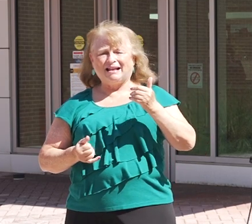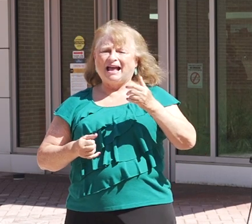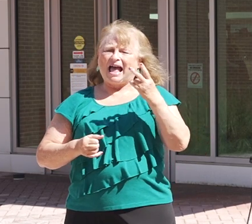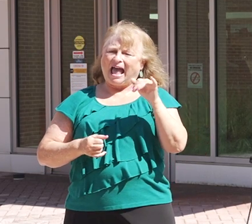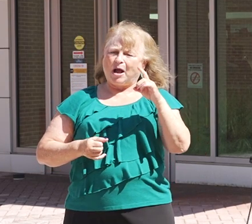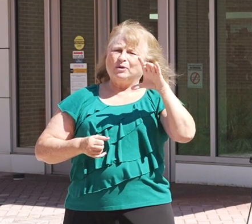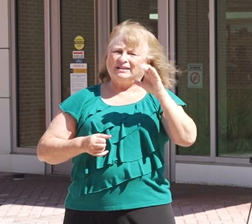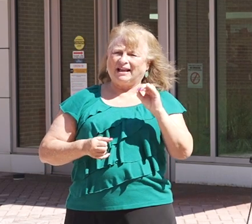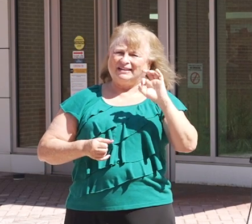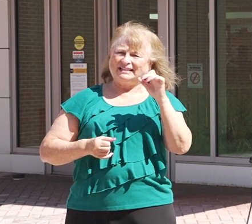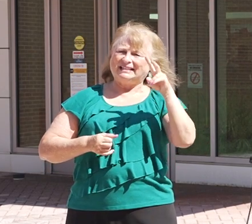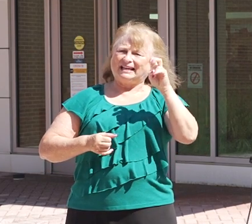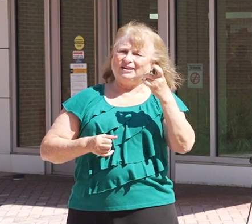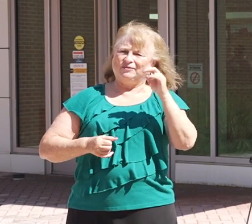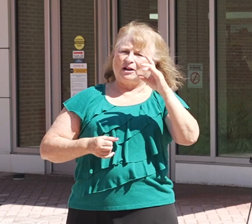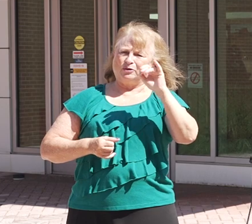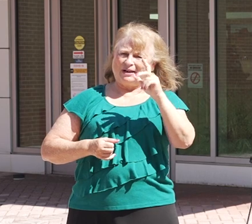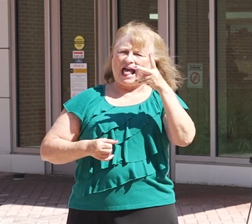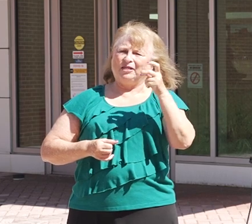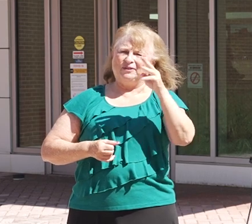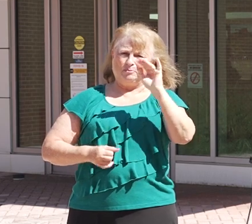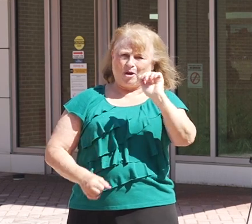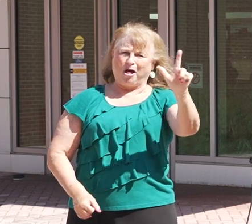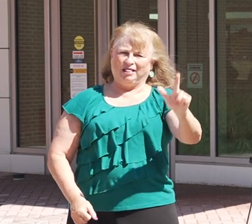County executive, Dr. Calvin Ball.